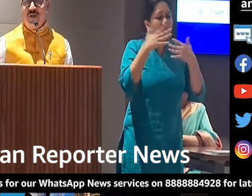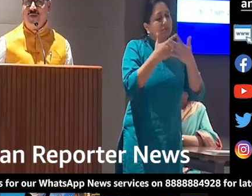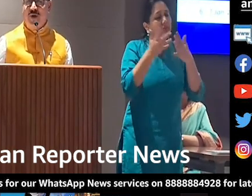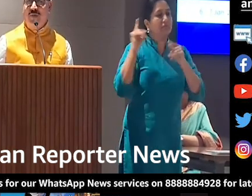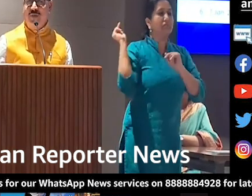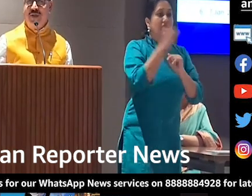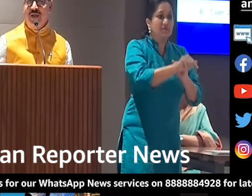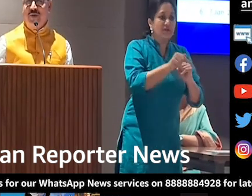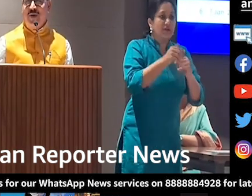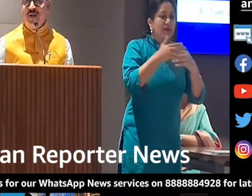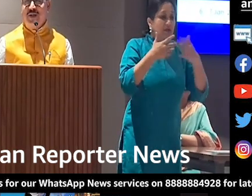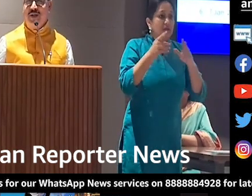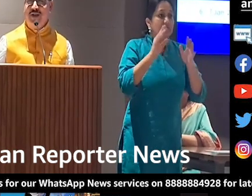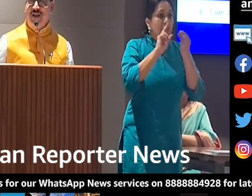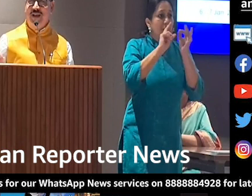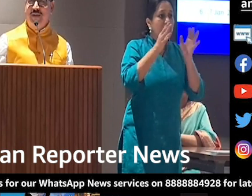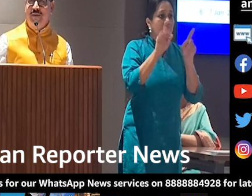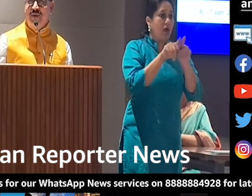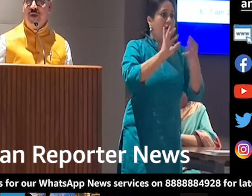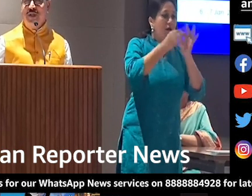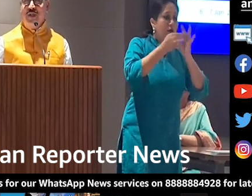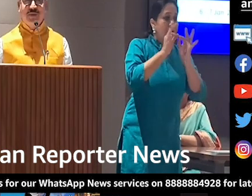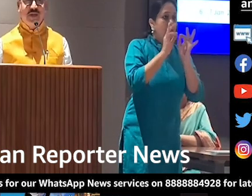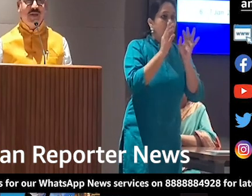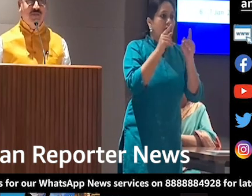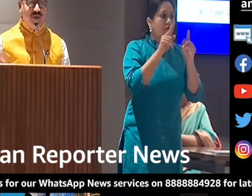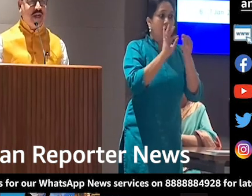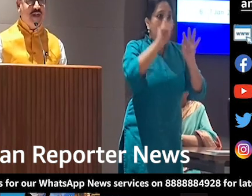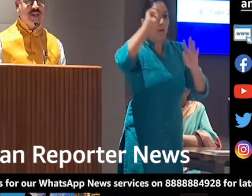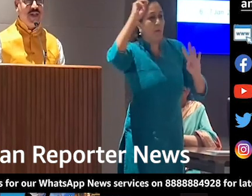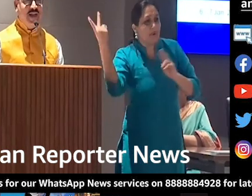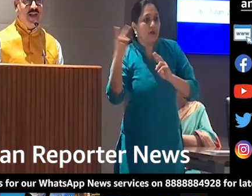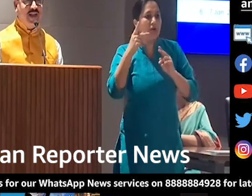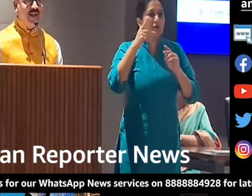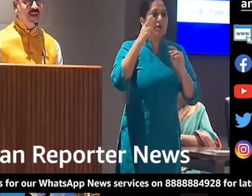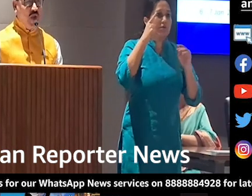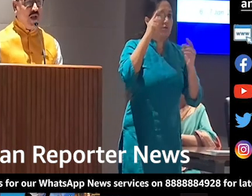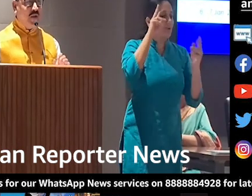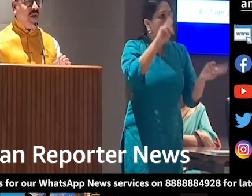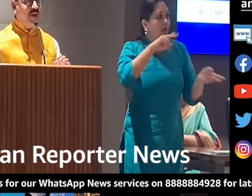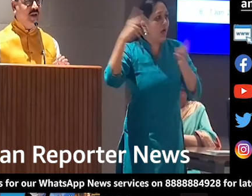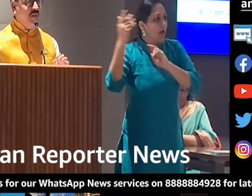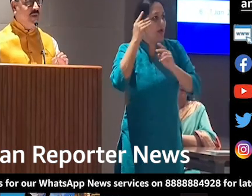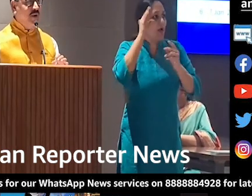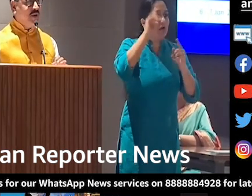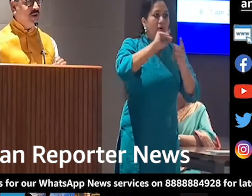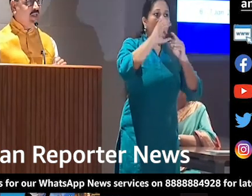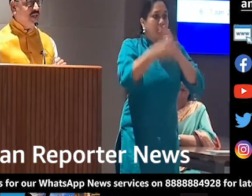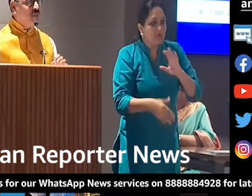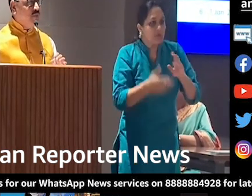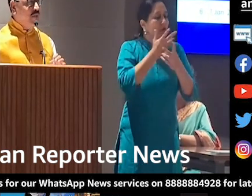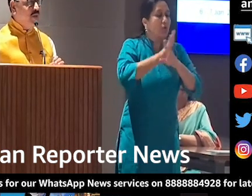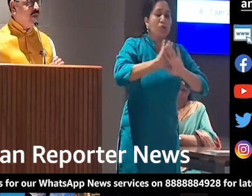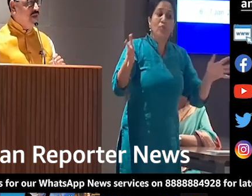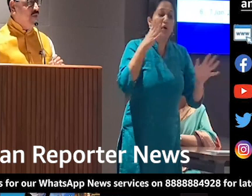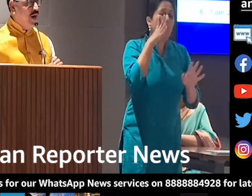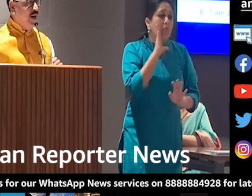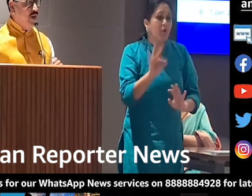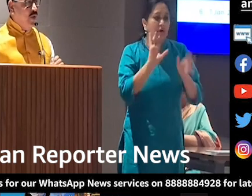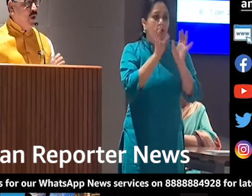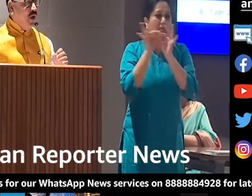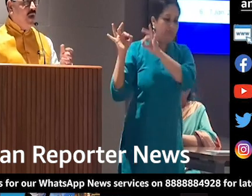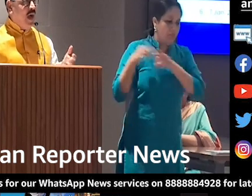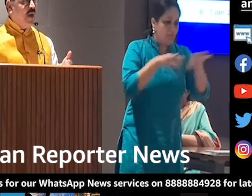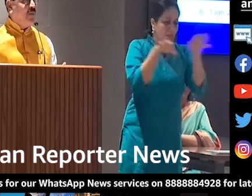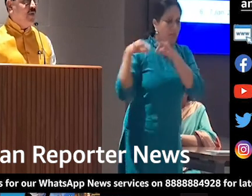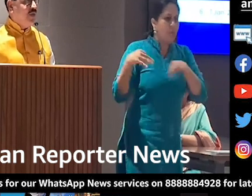save us from the misinterpretation, misconception, misunderstanding. So accurate interpretation is very much required, and